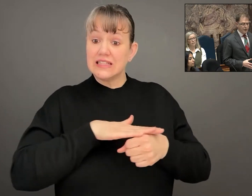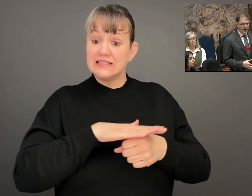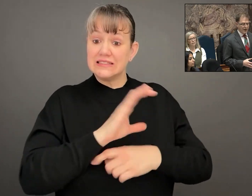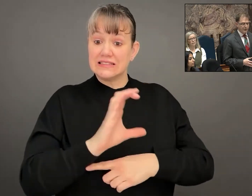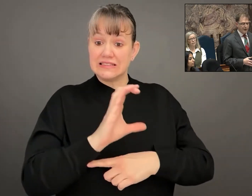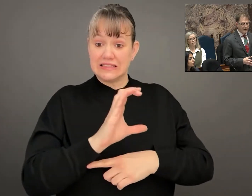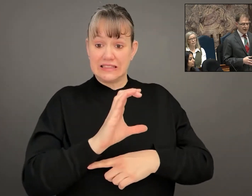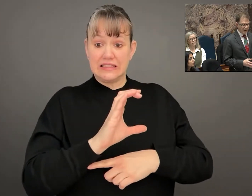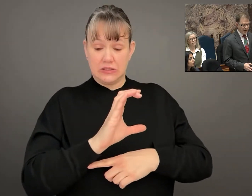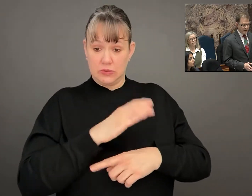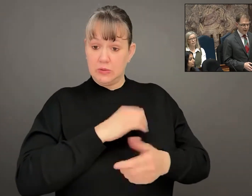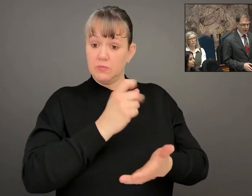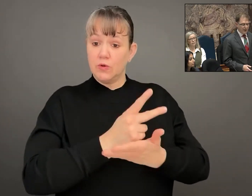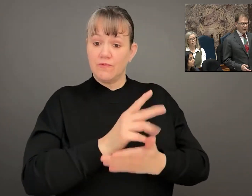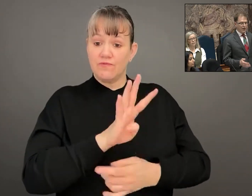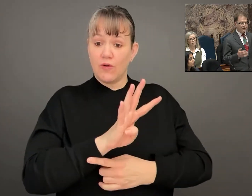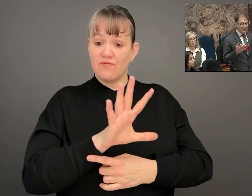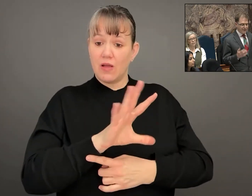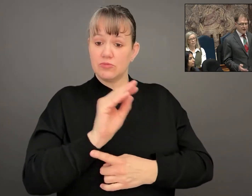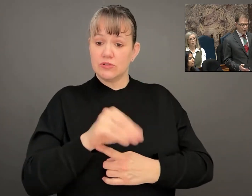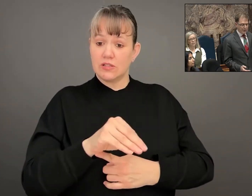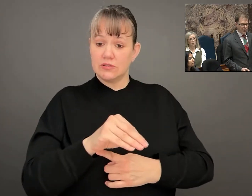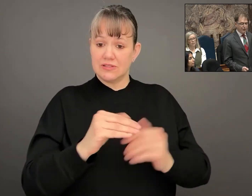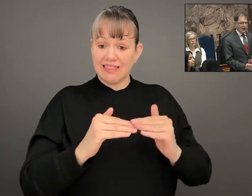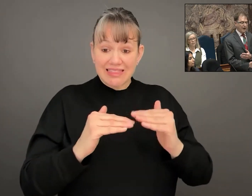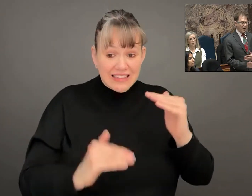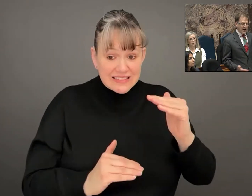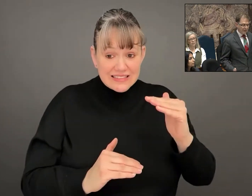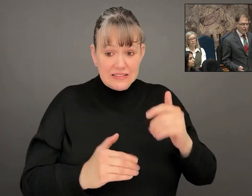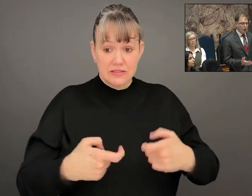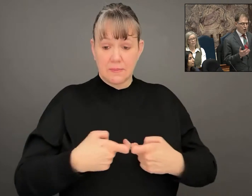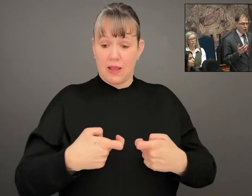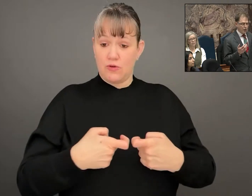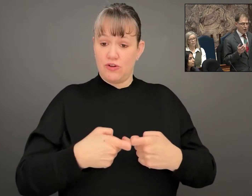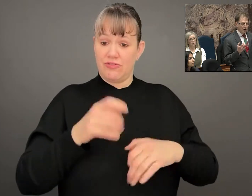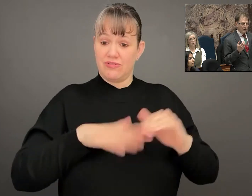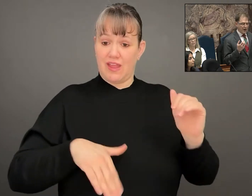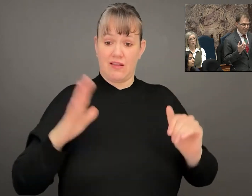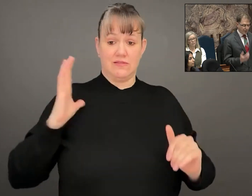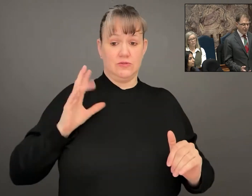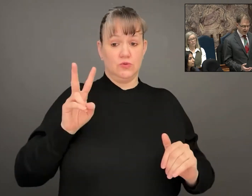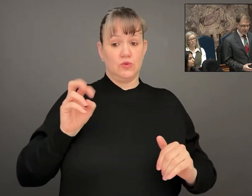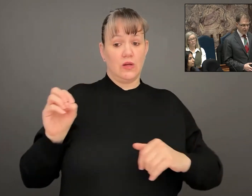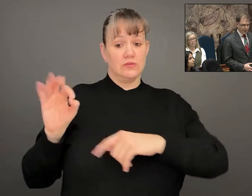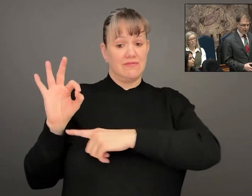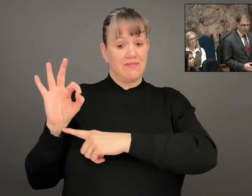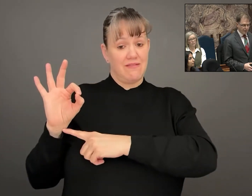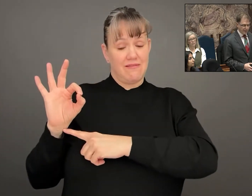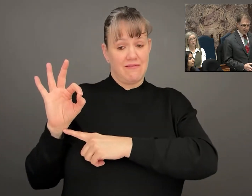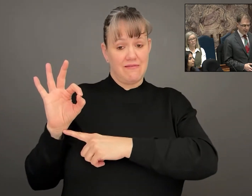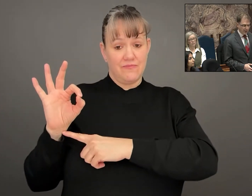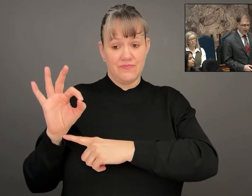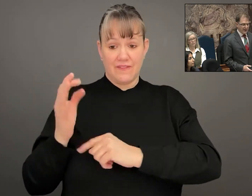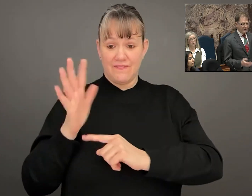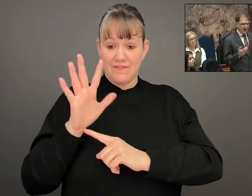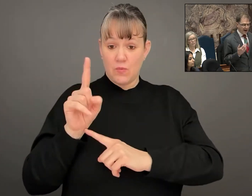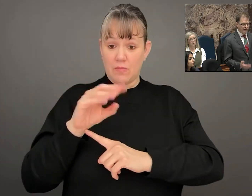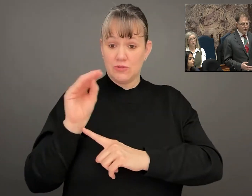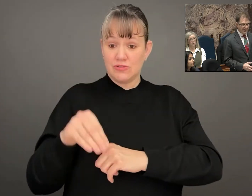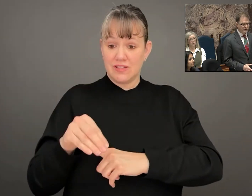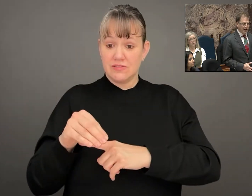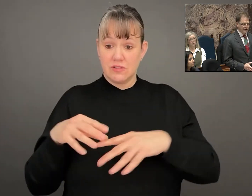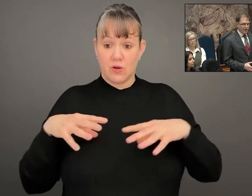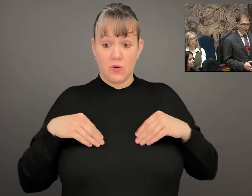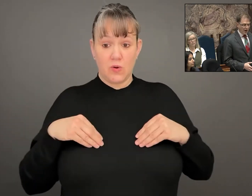in 2009, that are 51% on average owned by First Nations, Honourable Speaker, that have an